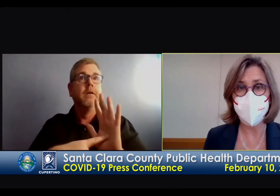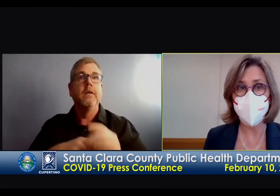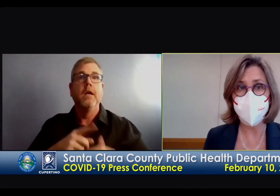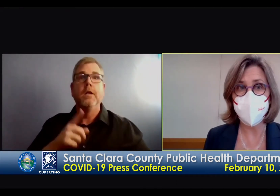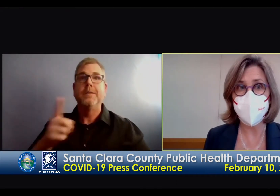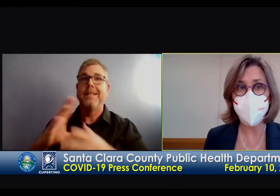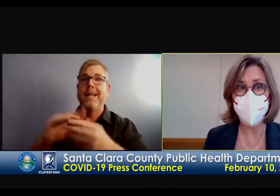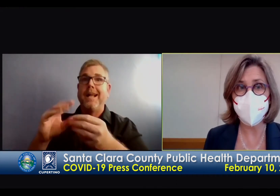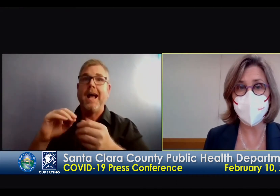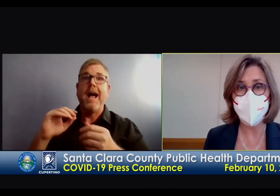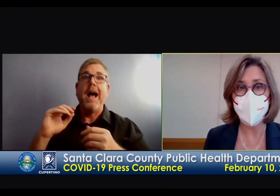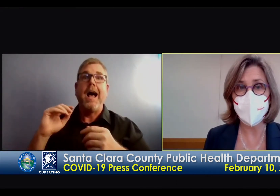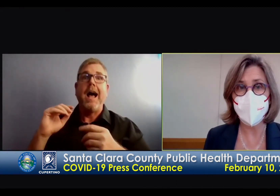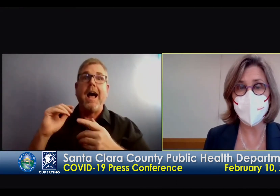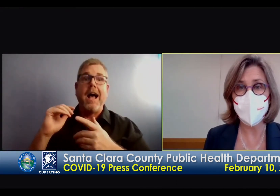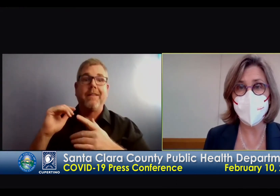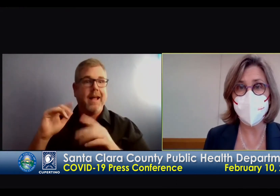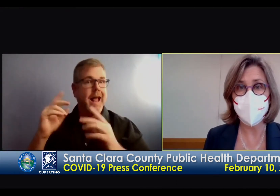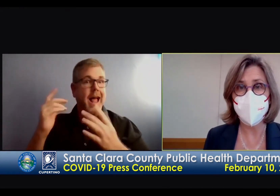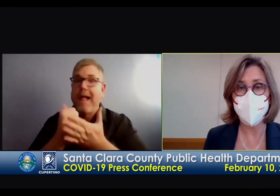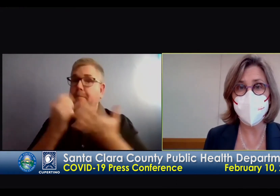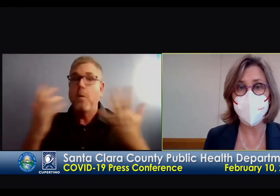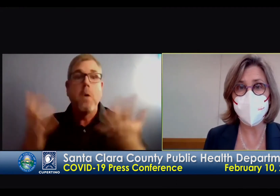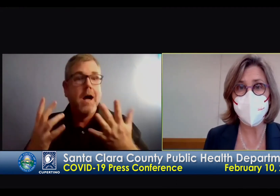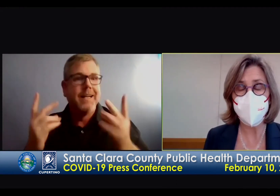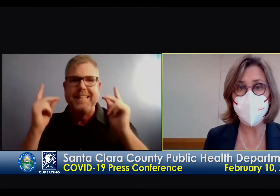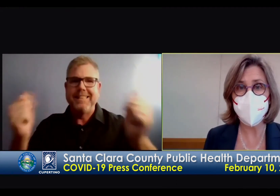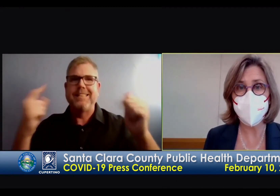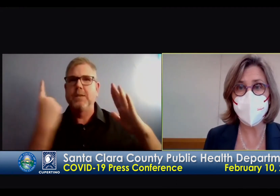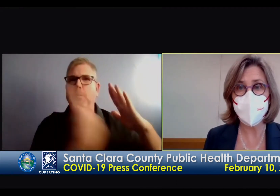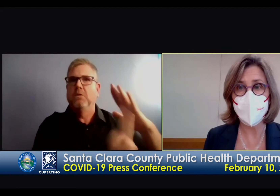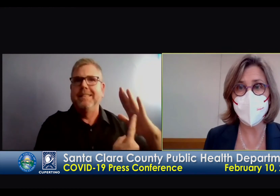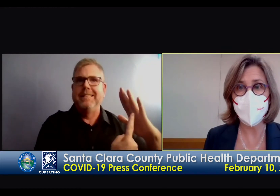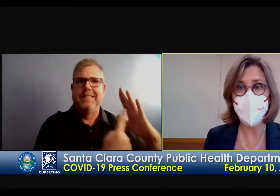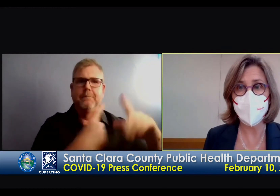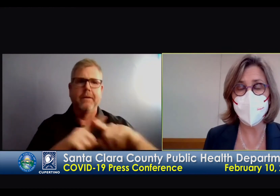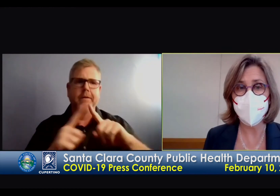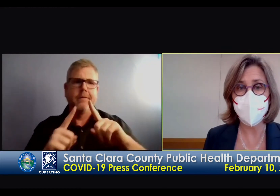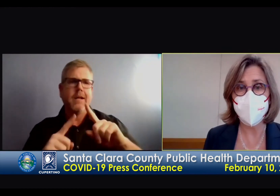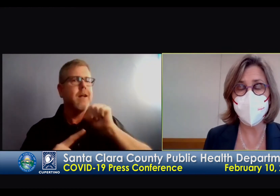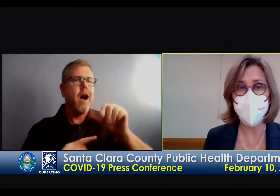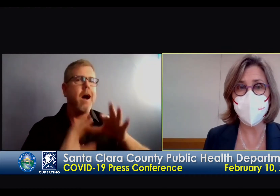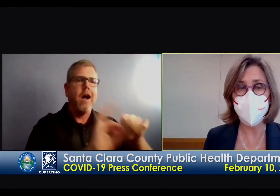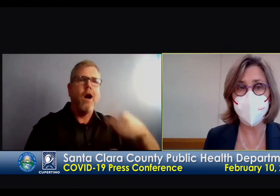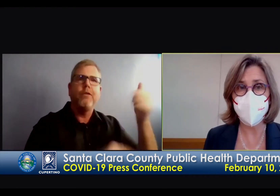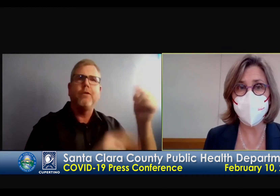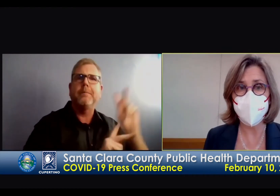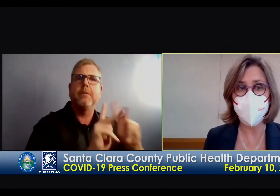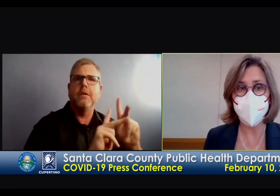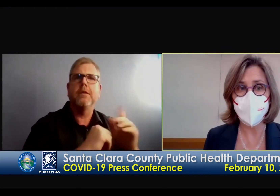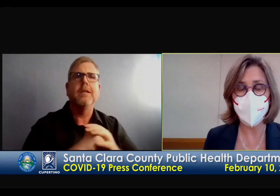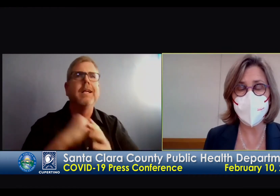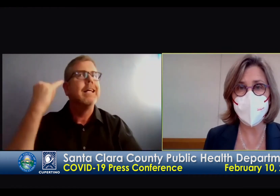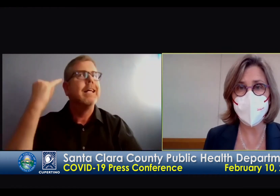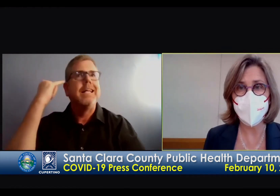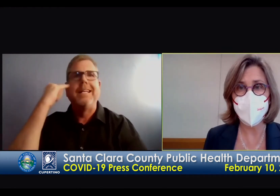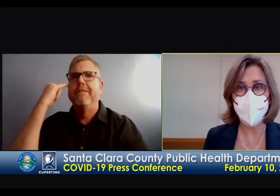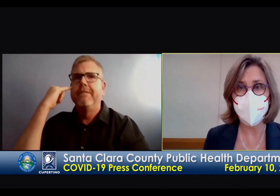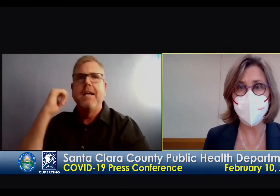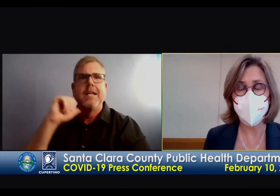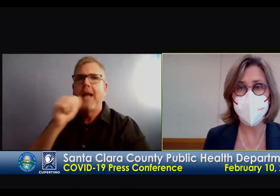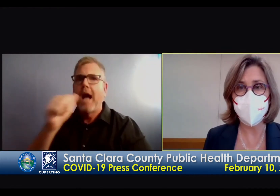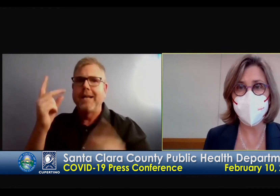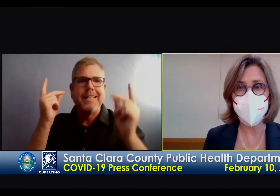others. What is the fear about the spread of this had that not been the scenario, or if that turns out not to be the scenario